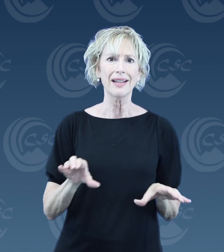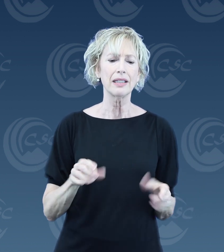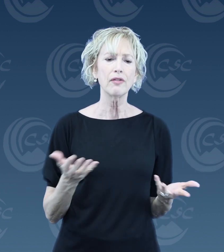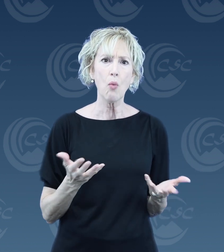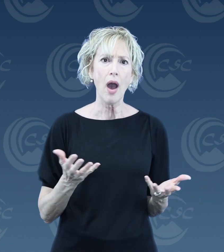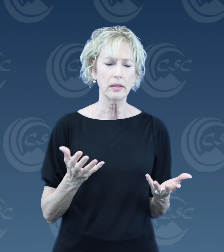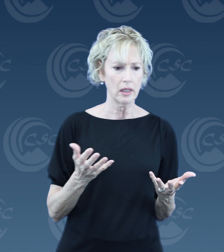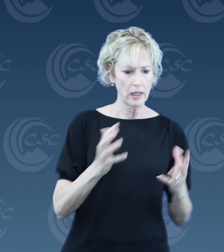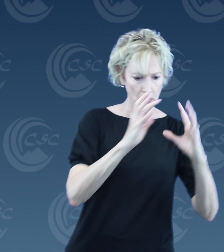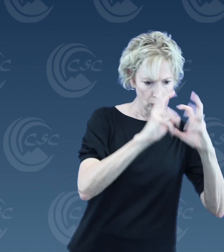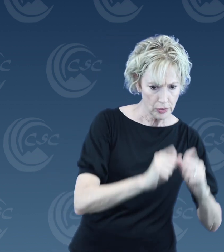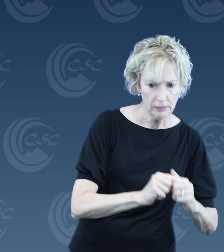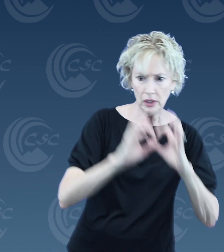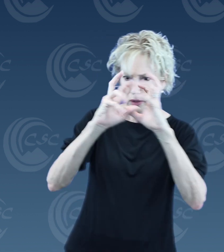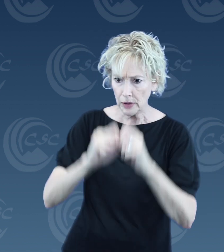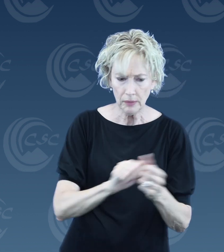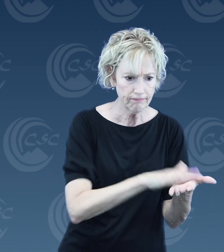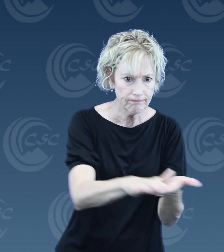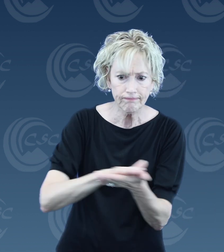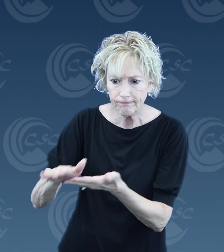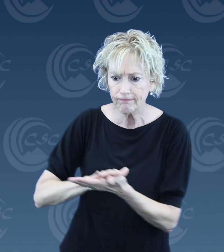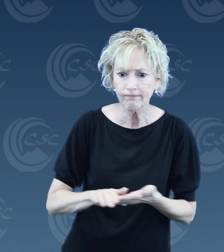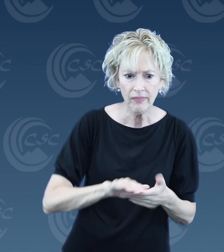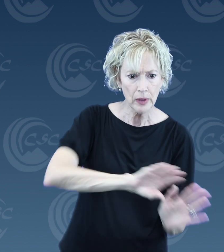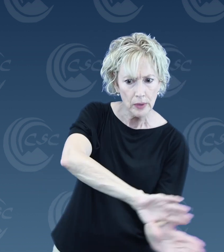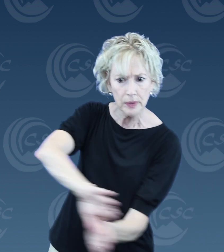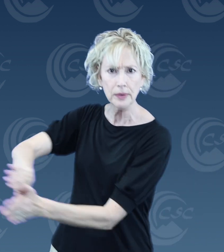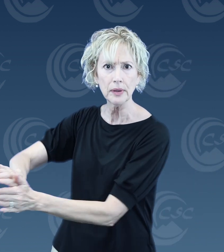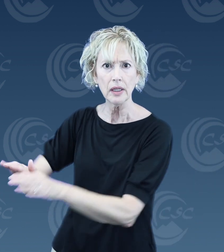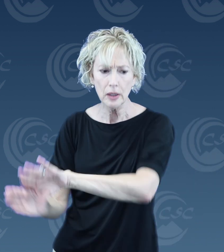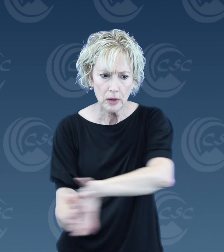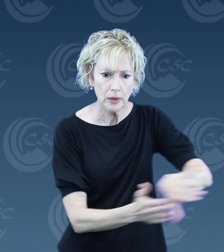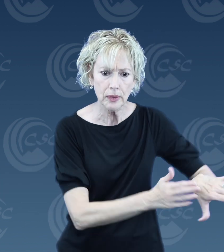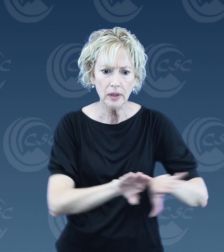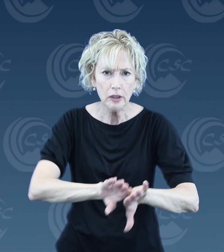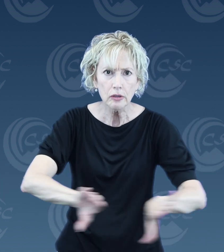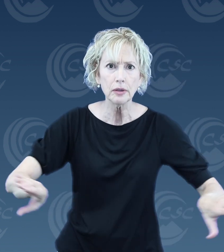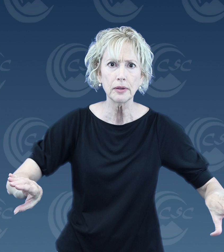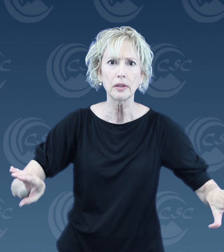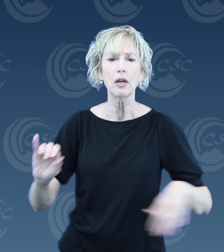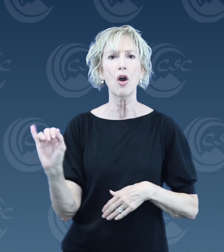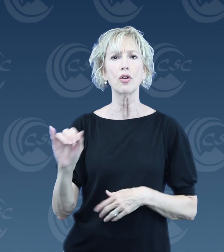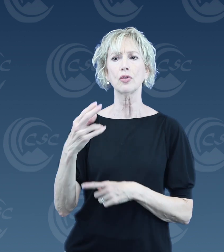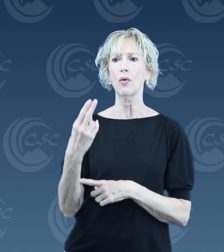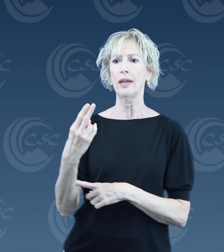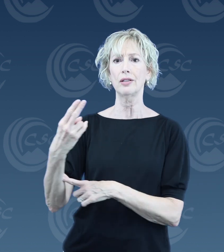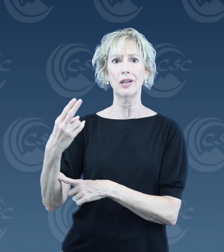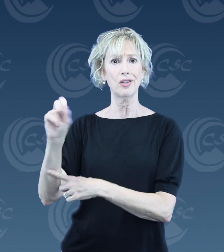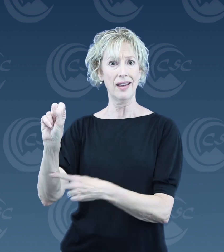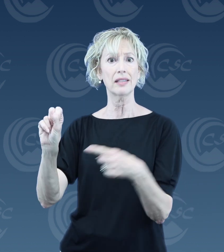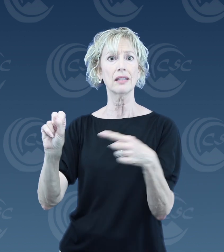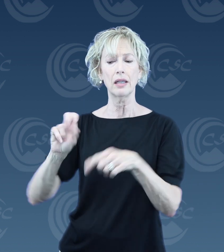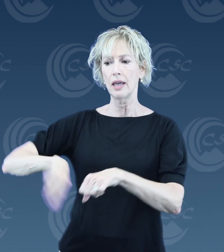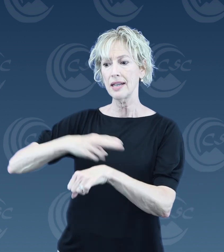the deconstructing of the disaster area, and we'll have to remove the debris. In addition to that, HHS, that